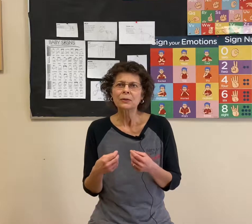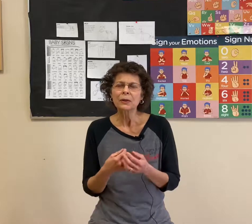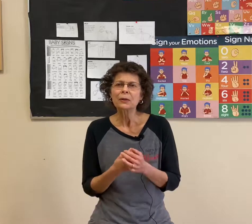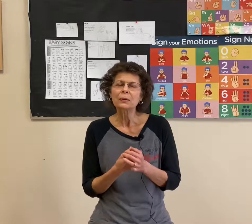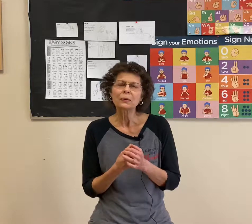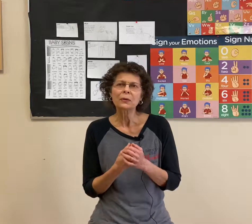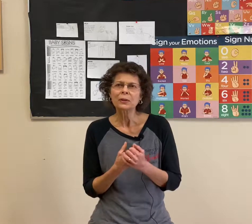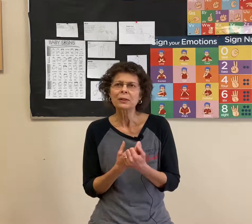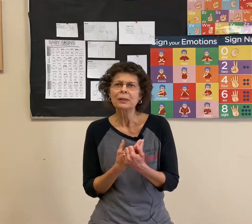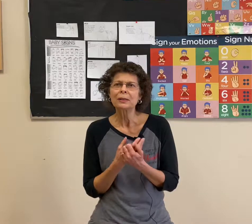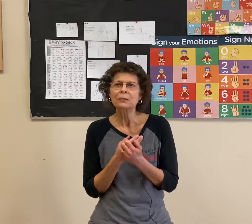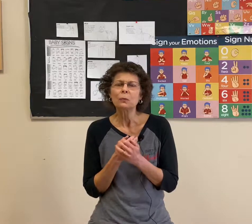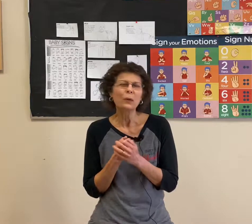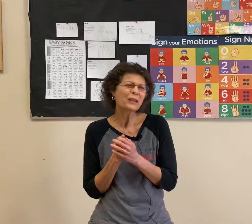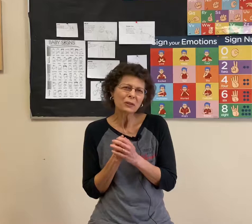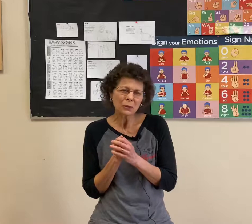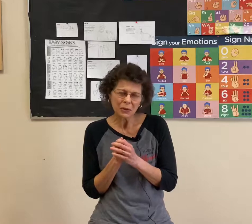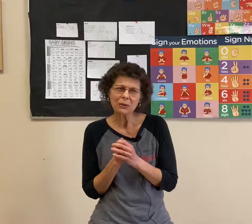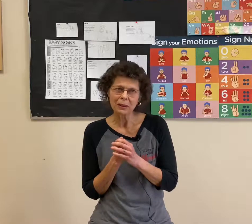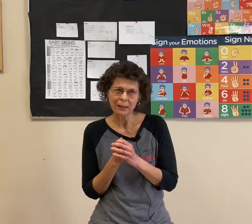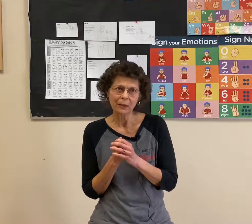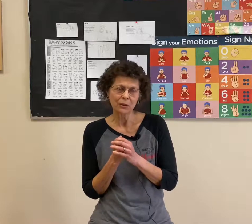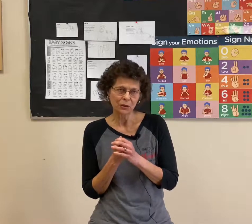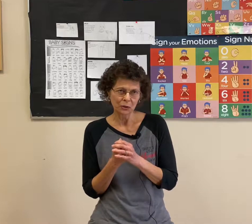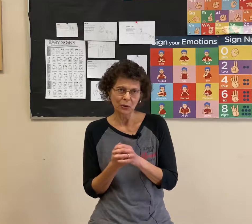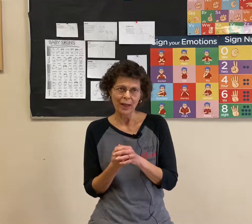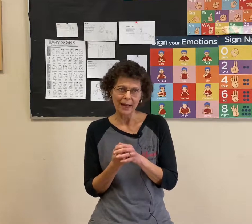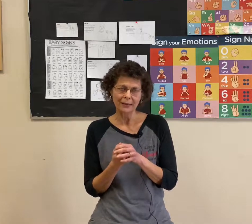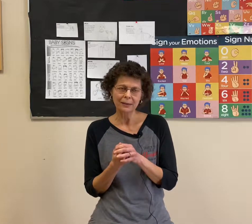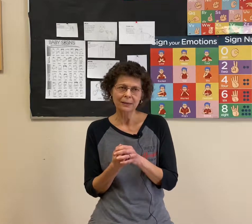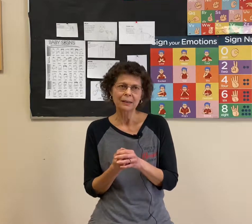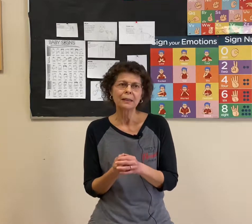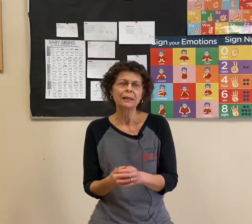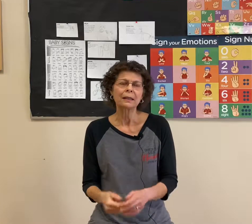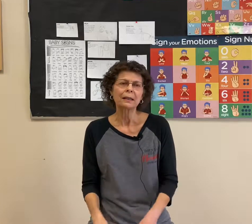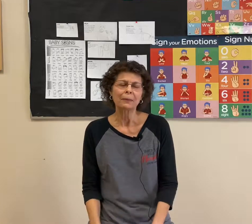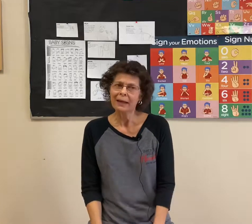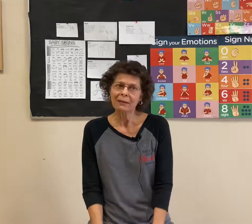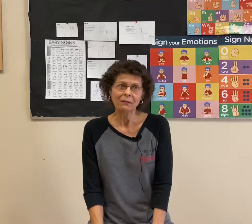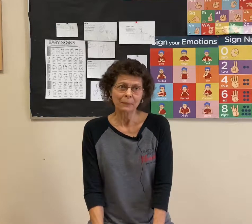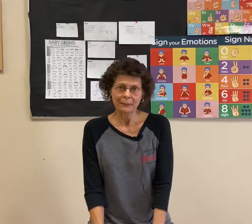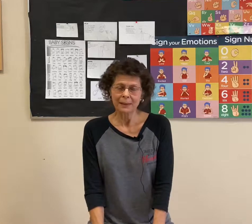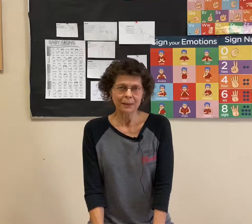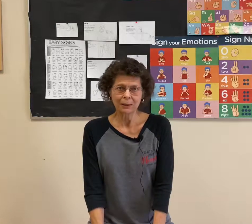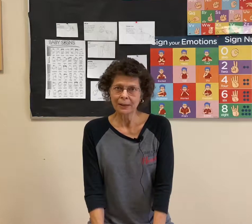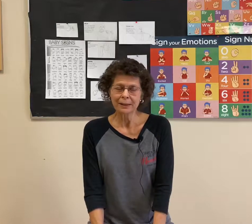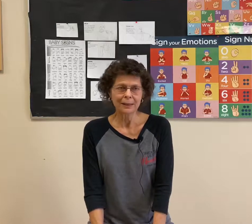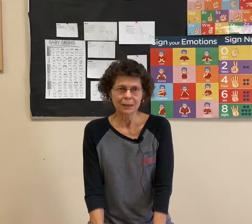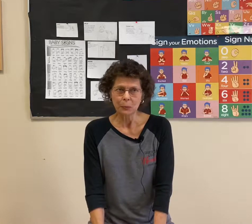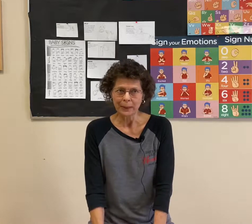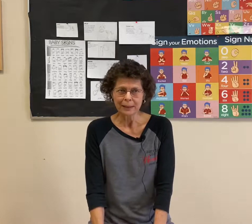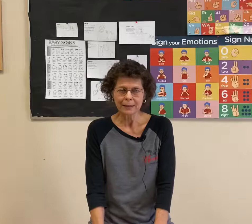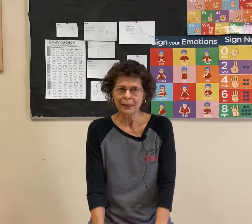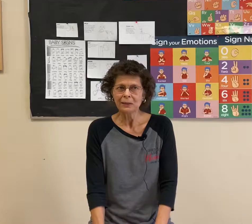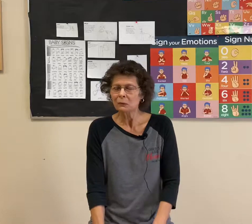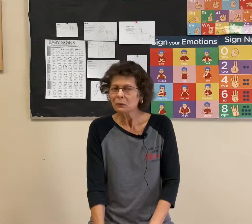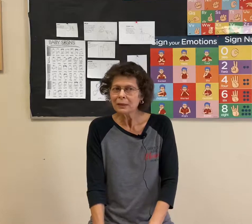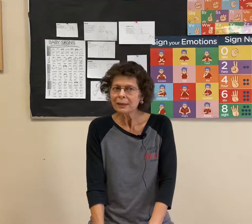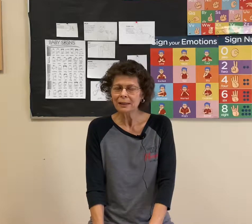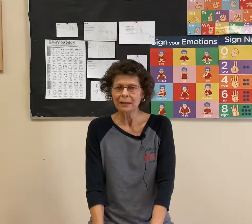So the question is, when do you start sign language in your class? I have babies as young as 6 weeks. I don't really sign with